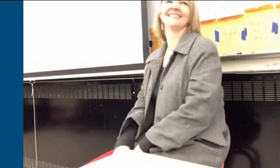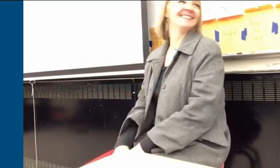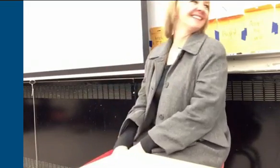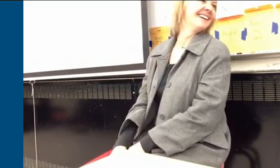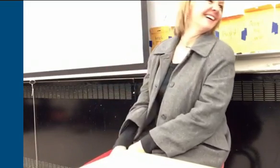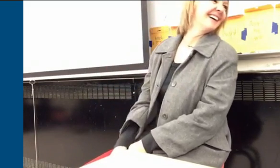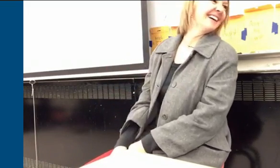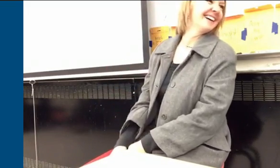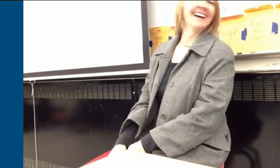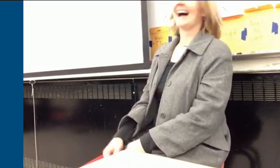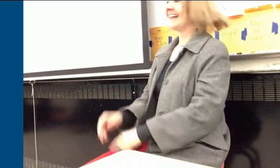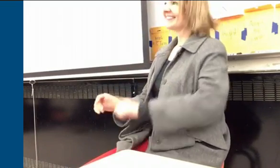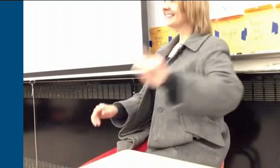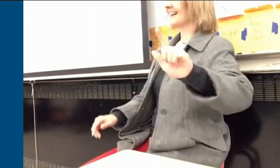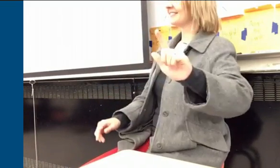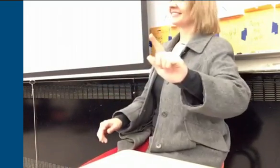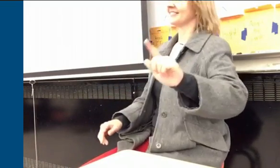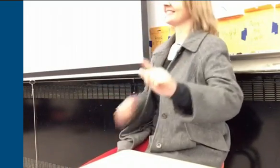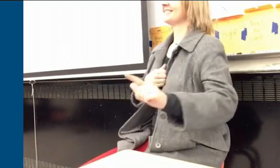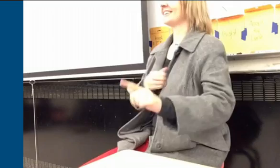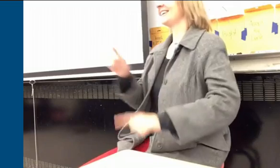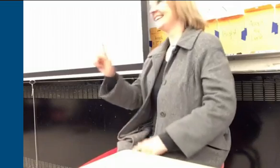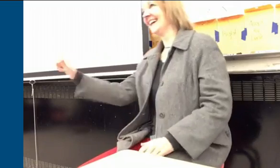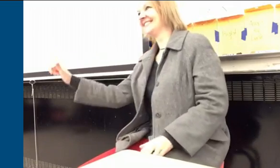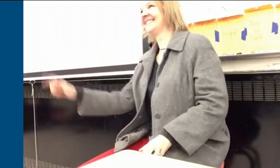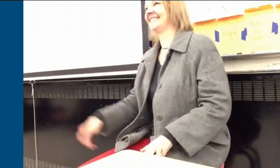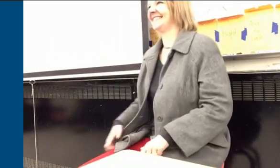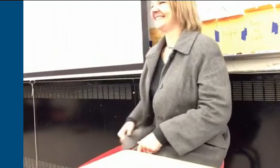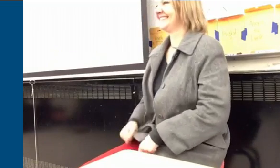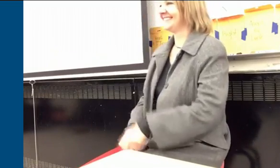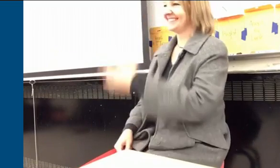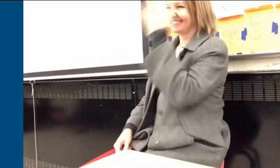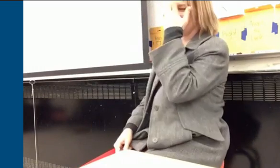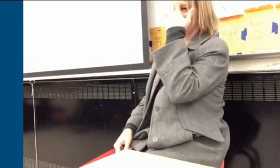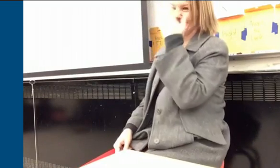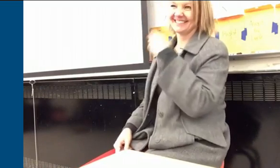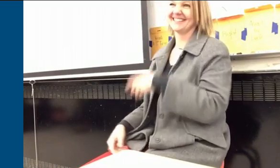Oh, shoot. We're going to kind of be screwed.